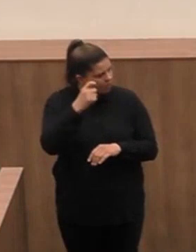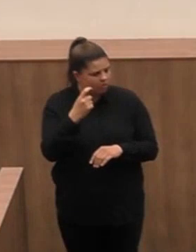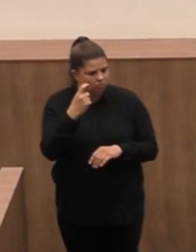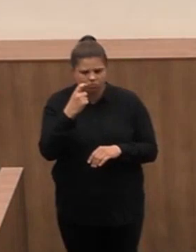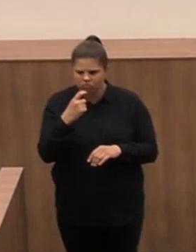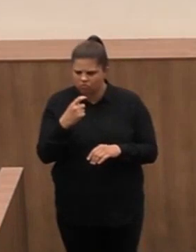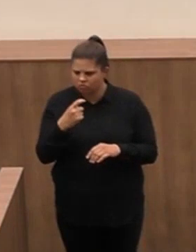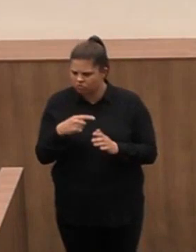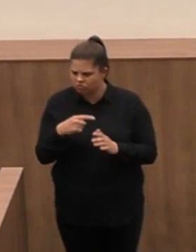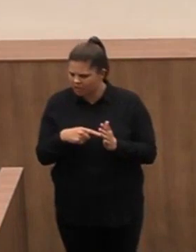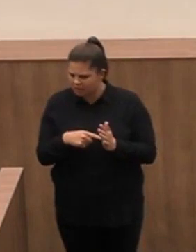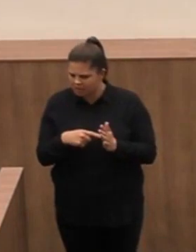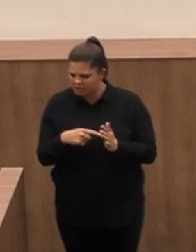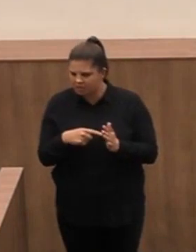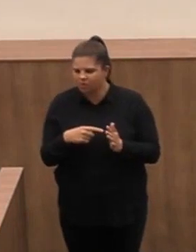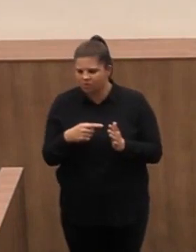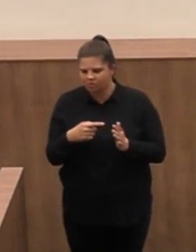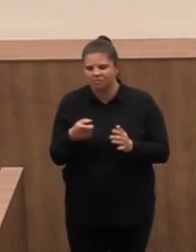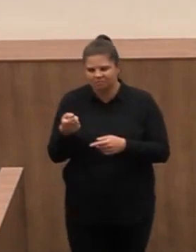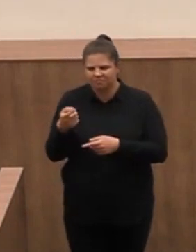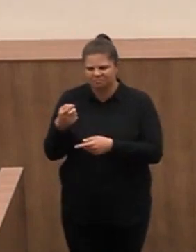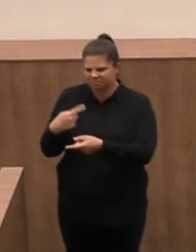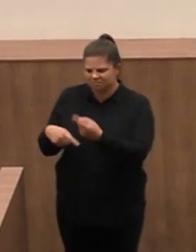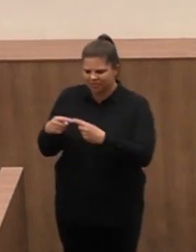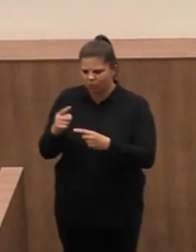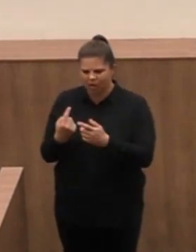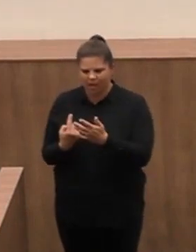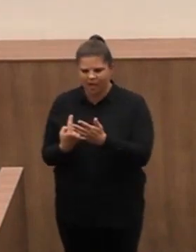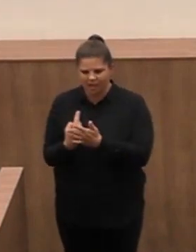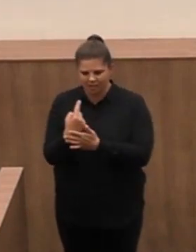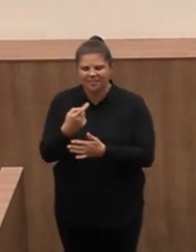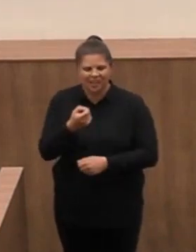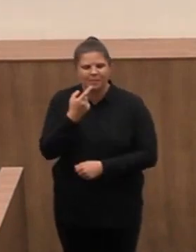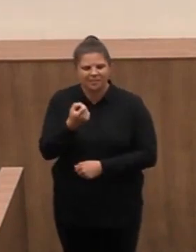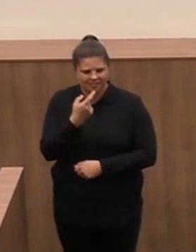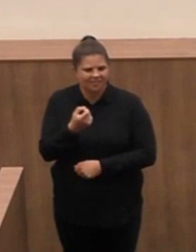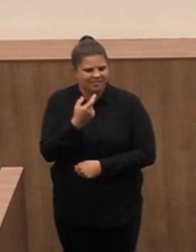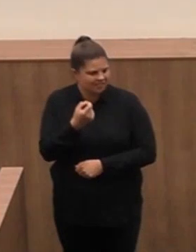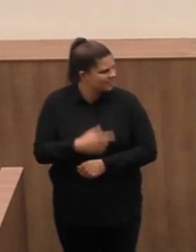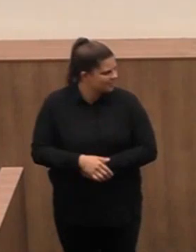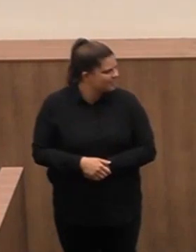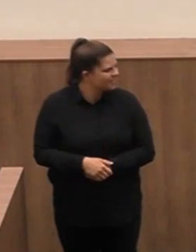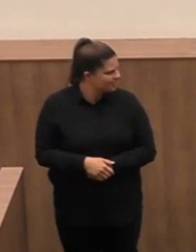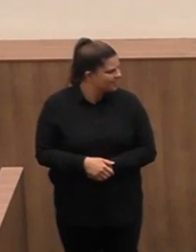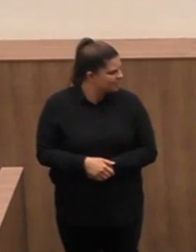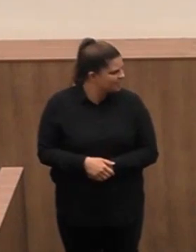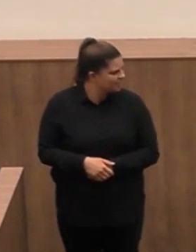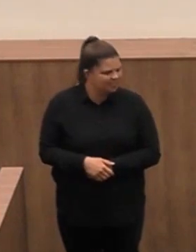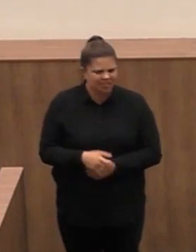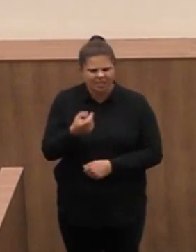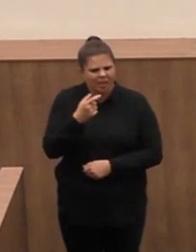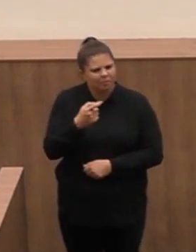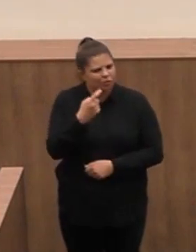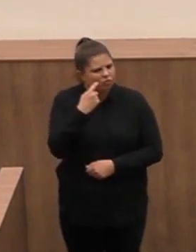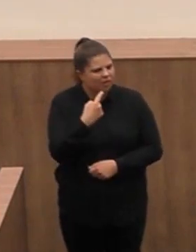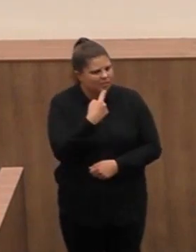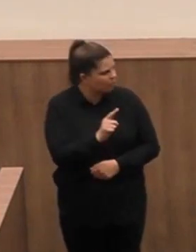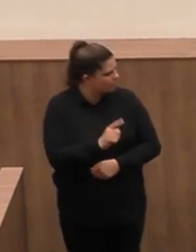to leave hospital? Tell us about what happened with the problem with the tablets that you were trying to tell them.